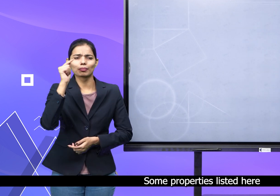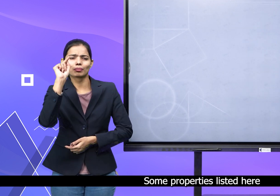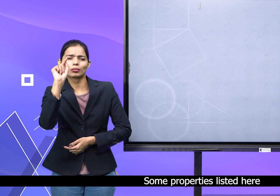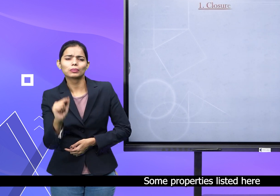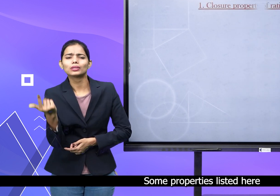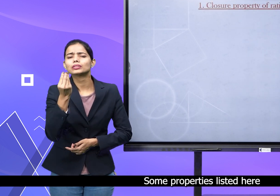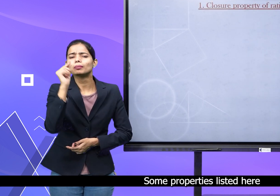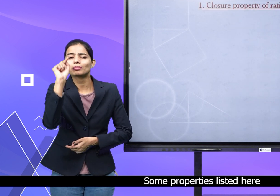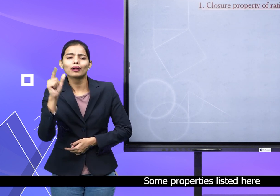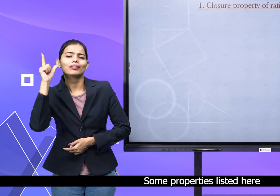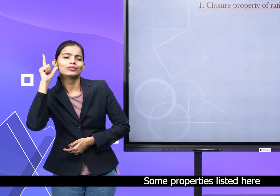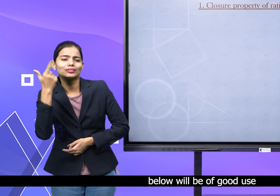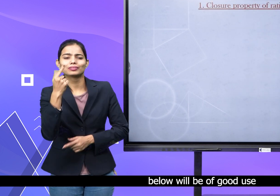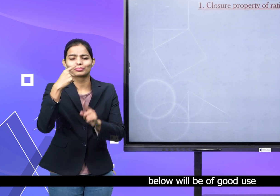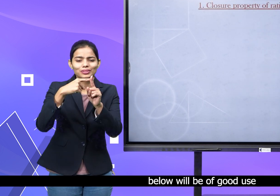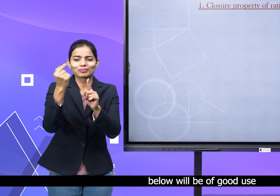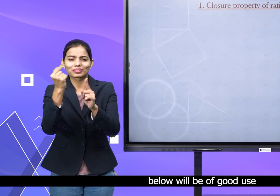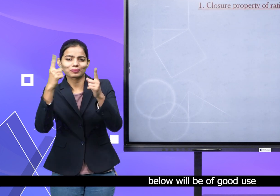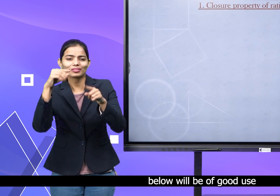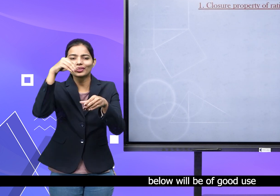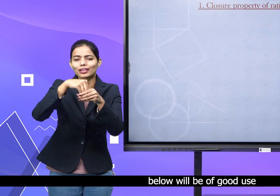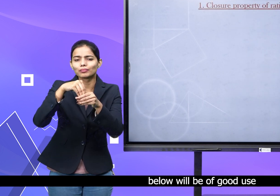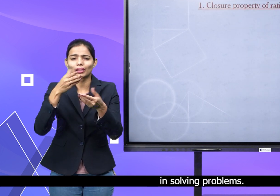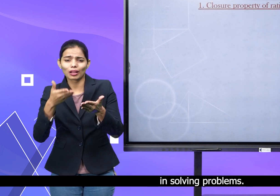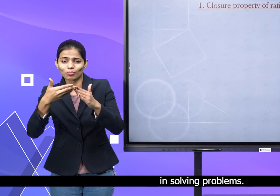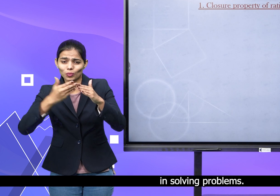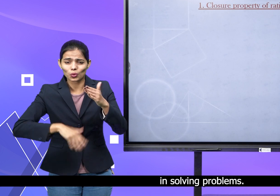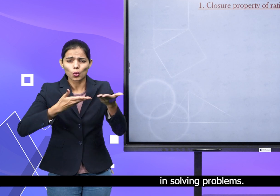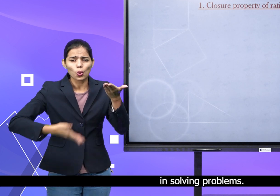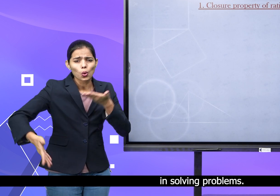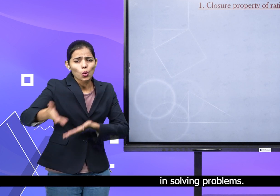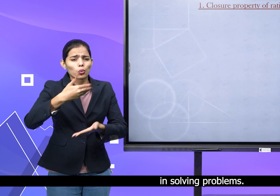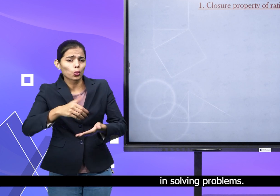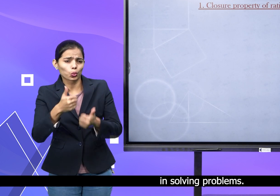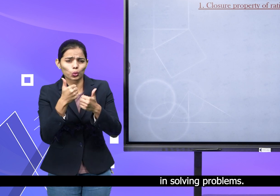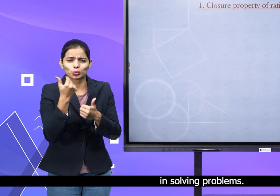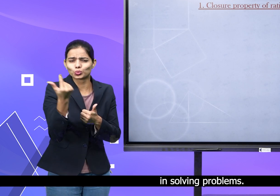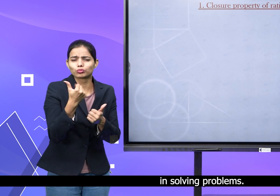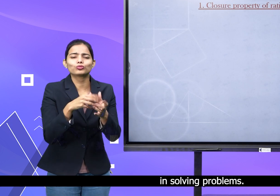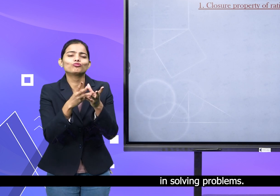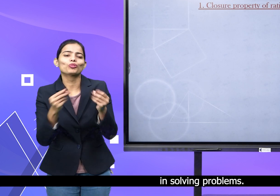Some properties listed here below will be of good use in solving problems.